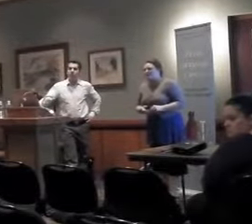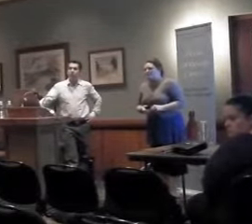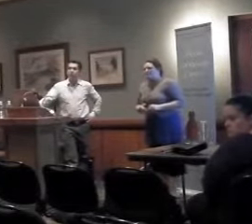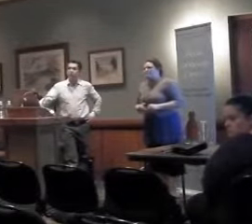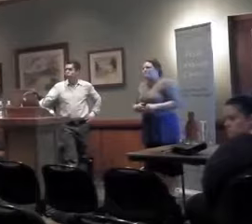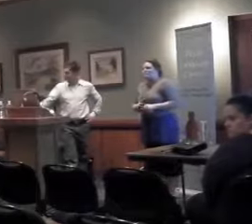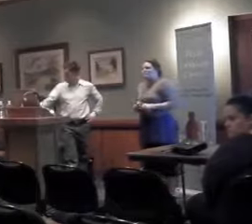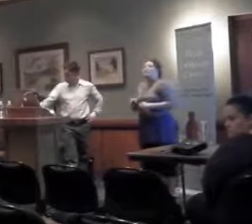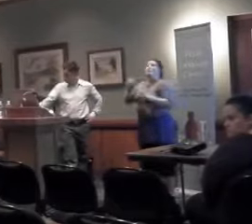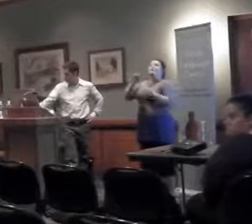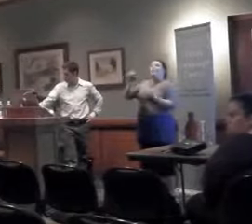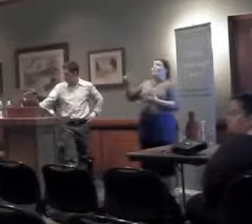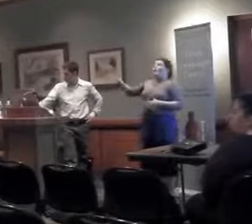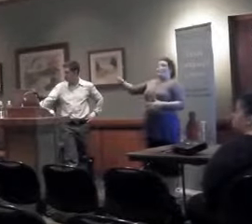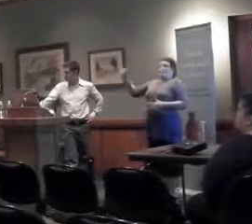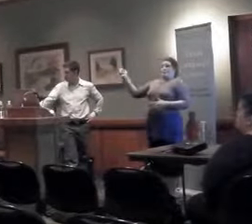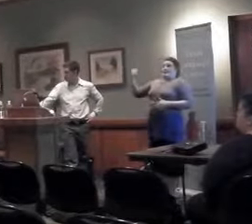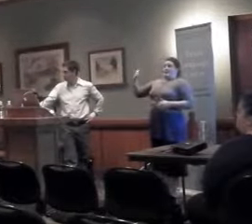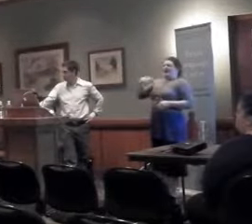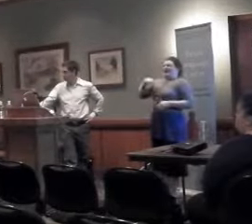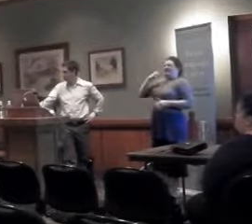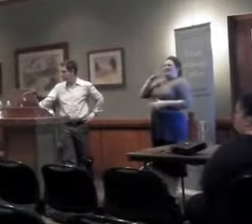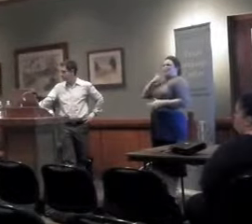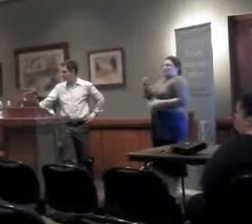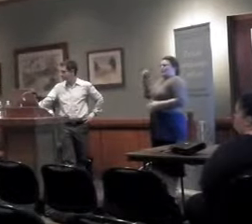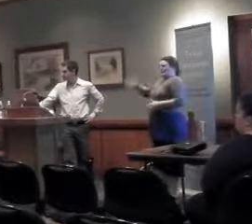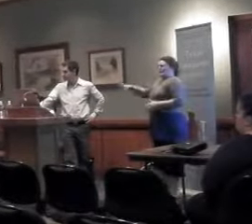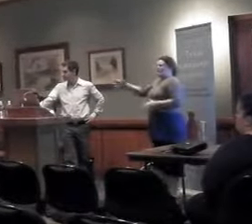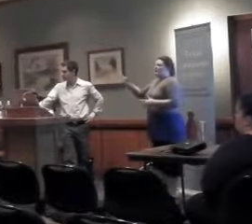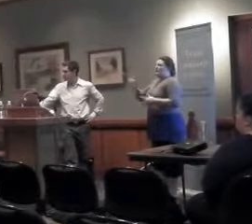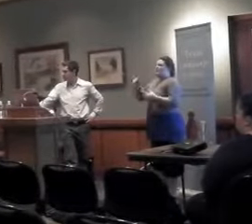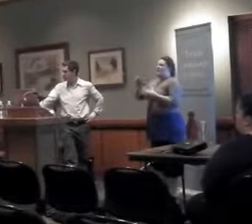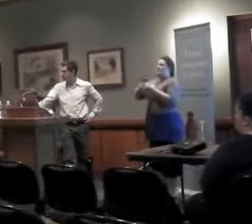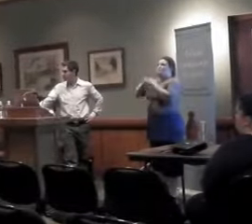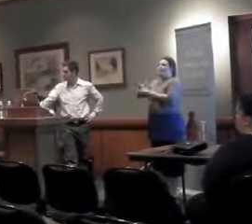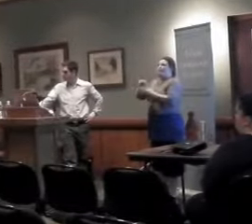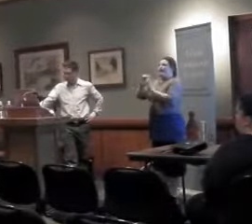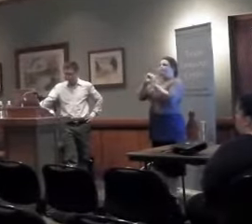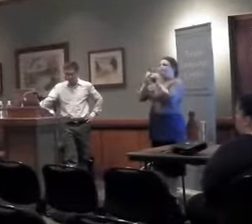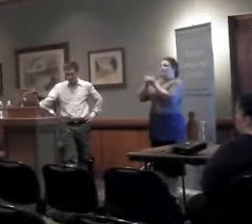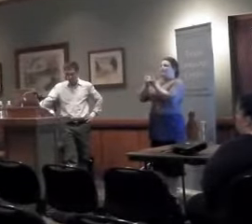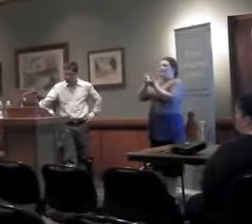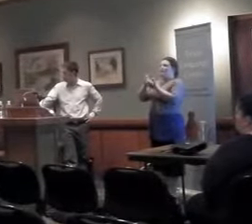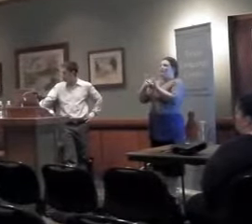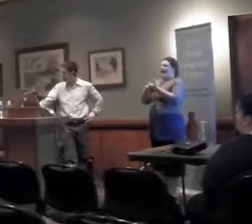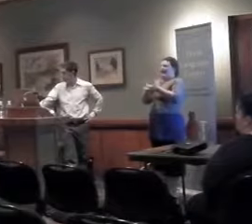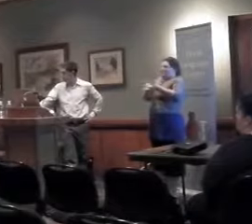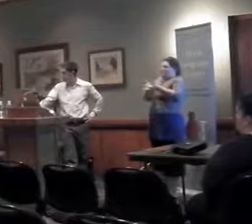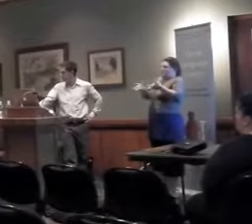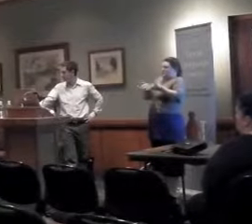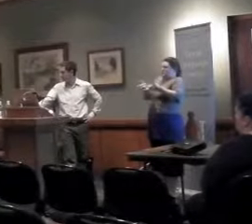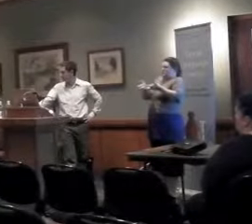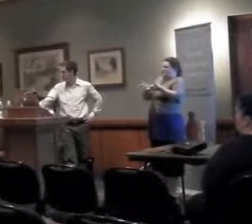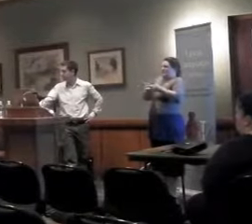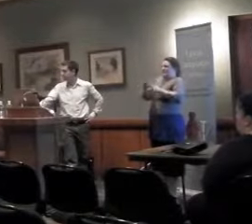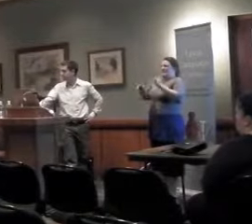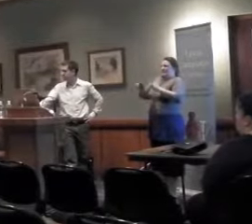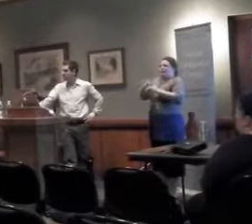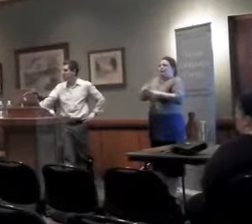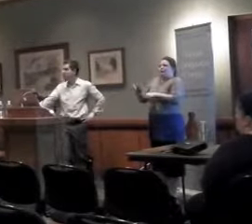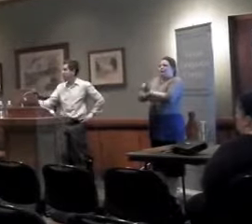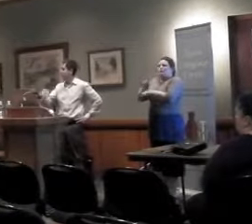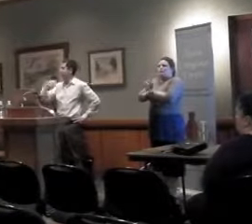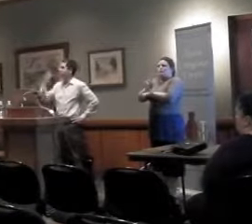talking about with cues. So the question was, I think, a really good question about social, these gestures that people use,